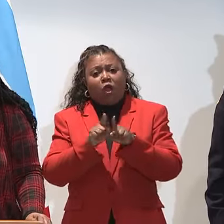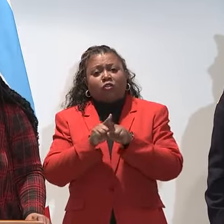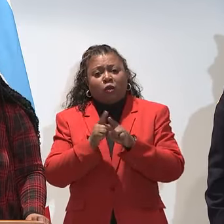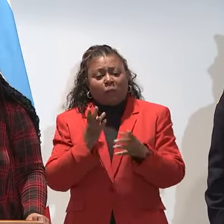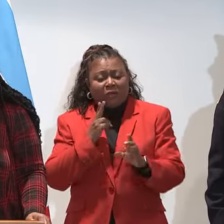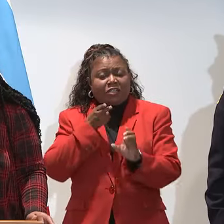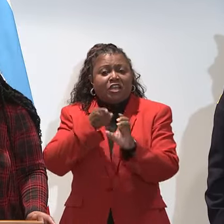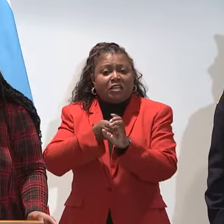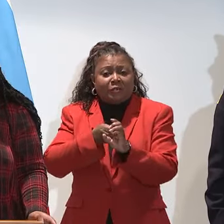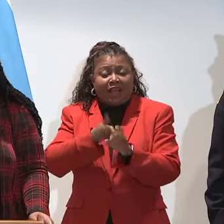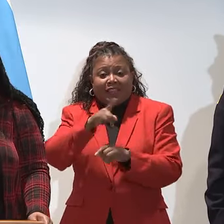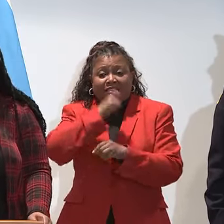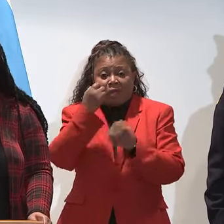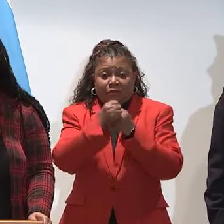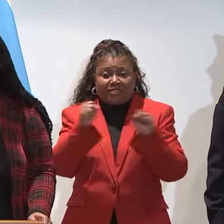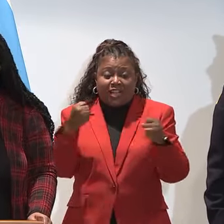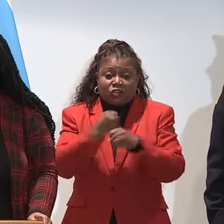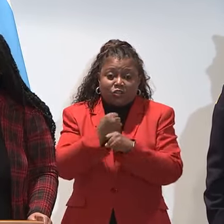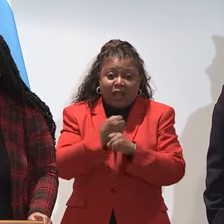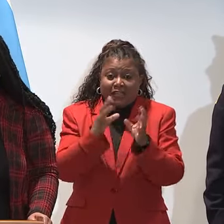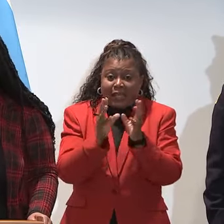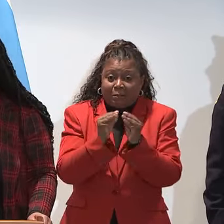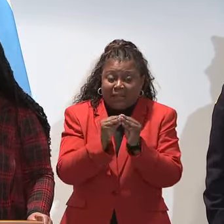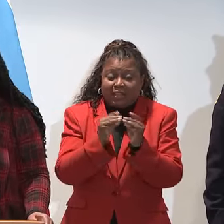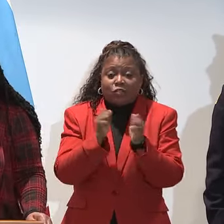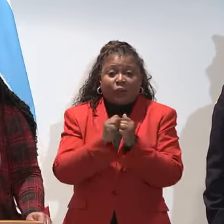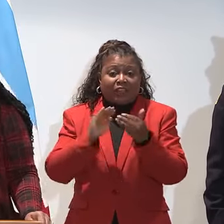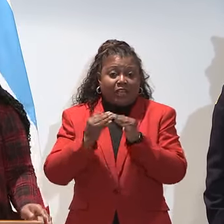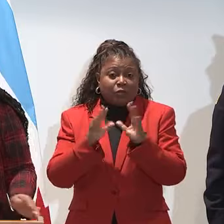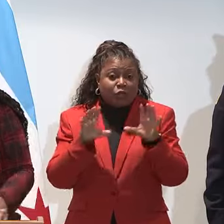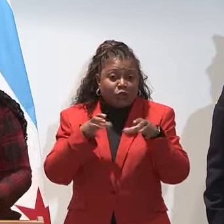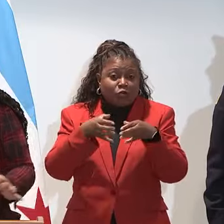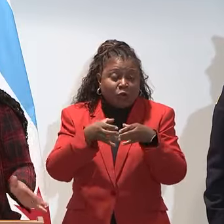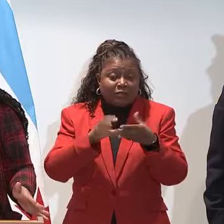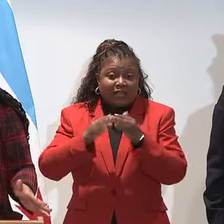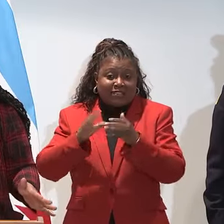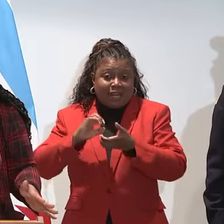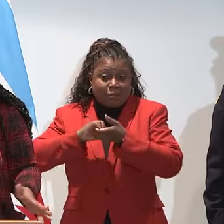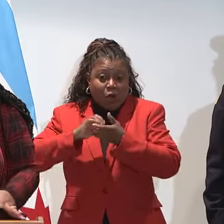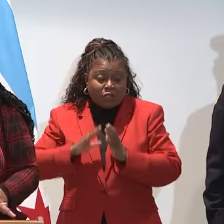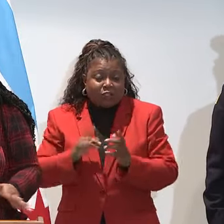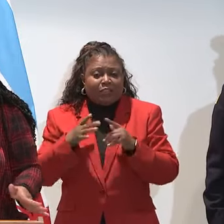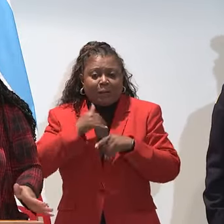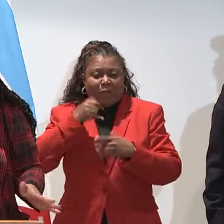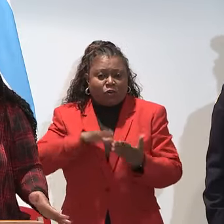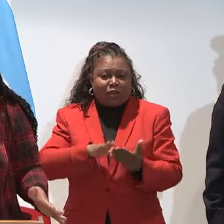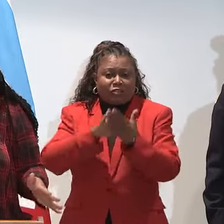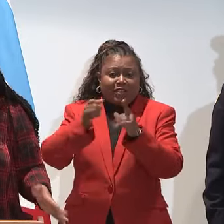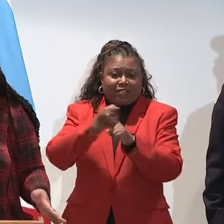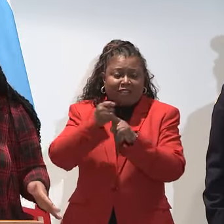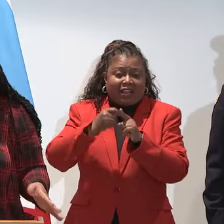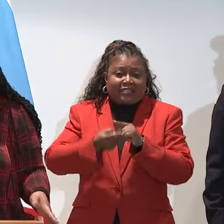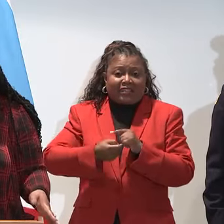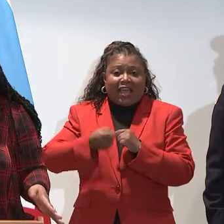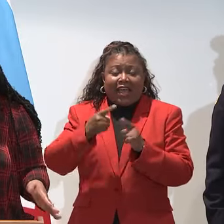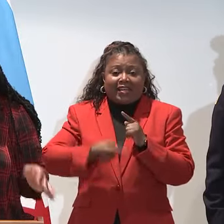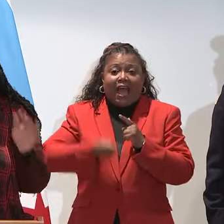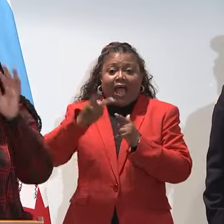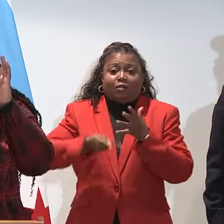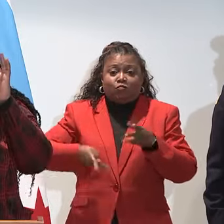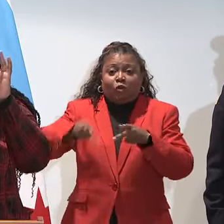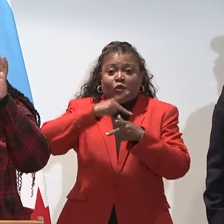be participating in the summer safety strategy meetings with community groups and city partners to better address violence in high priority